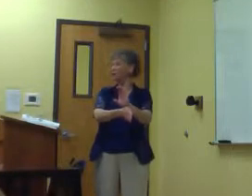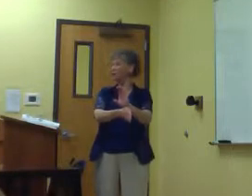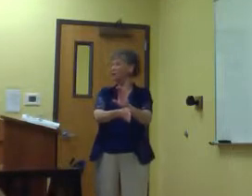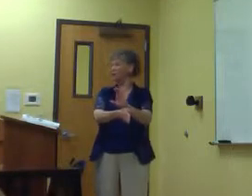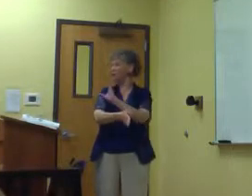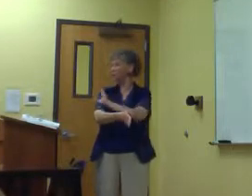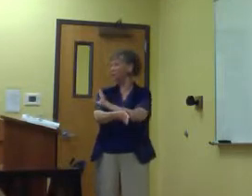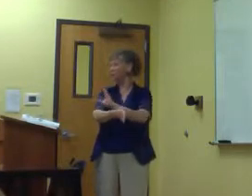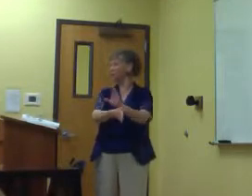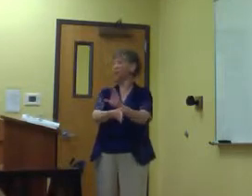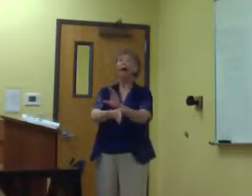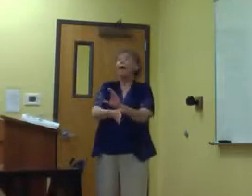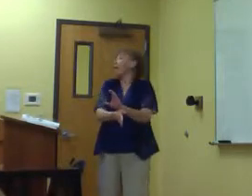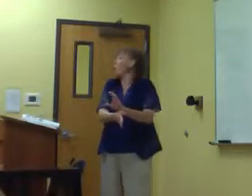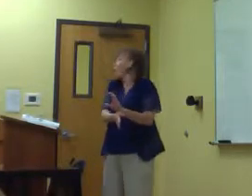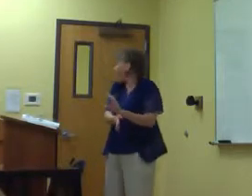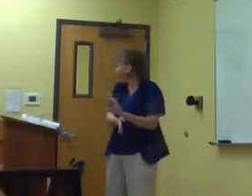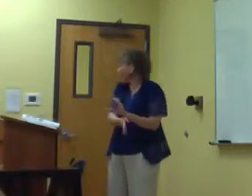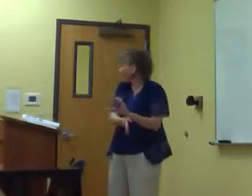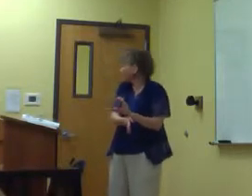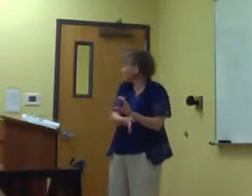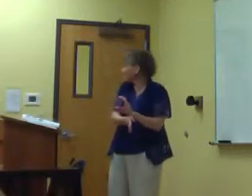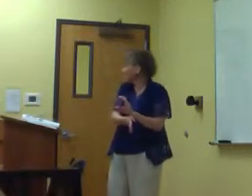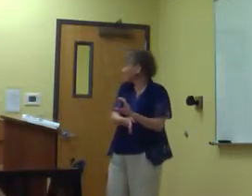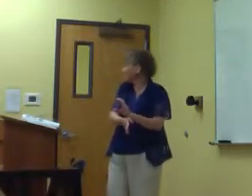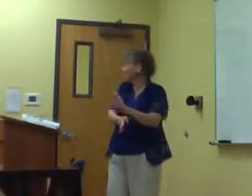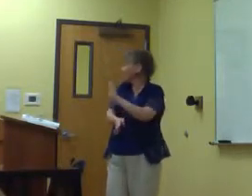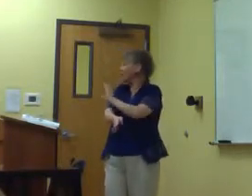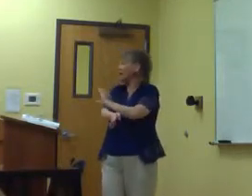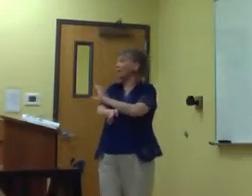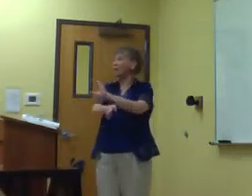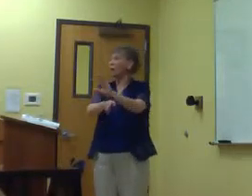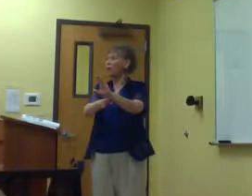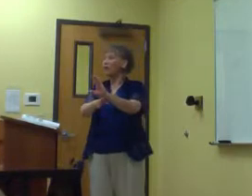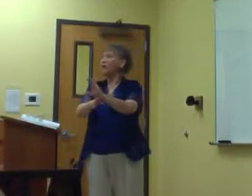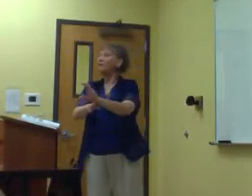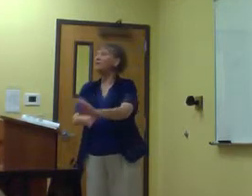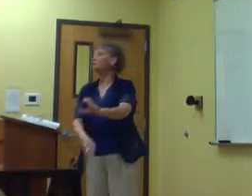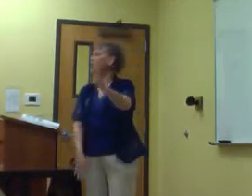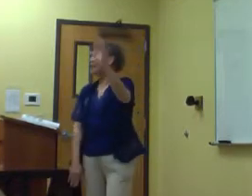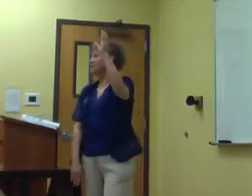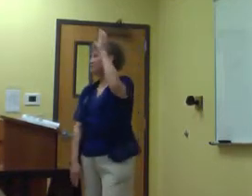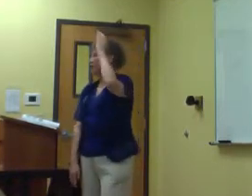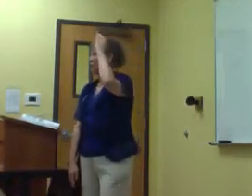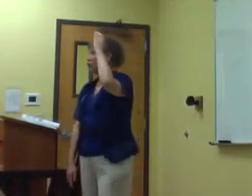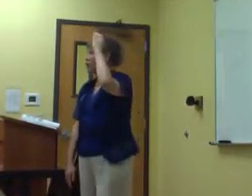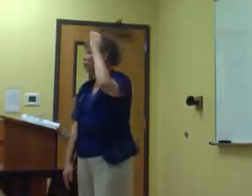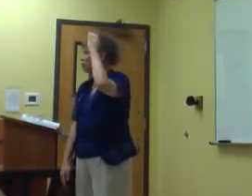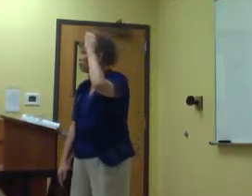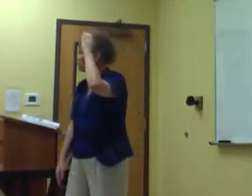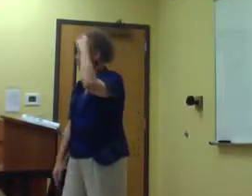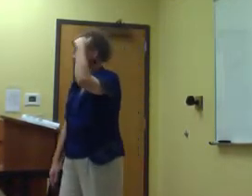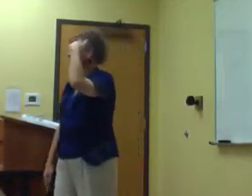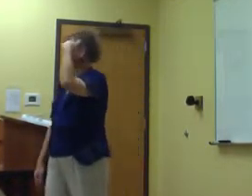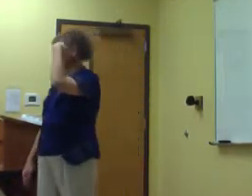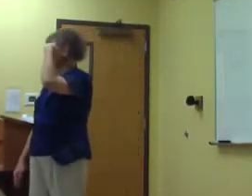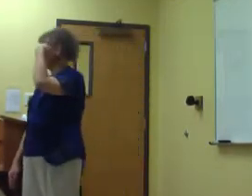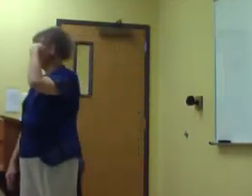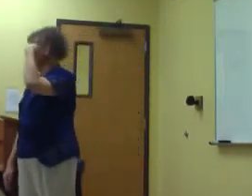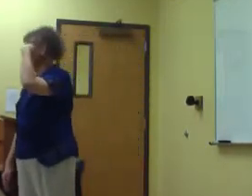arm, computer. Why that's the sign for computer, I don't know. This one I understand, computer. This is your computer,